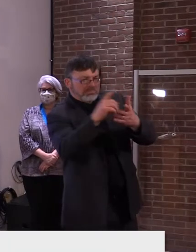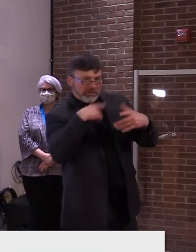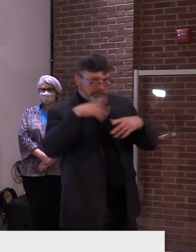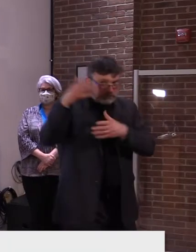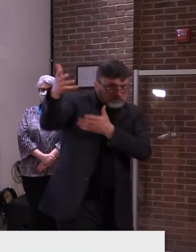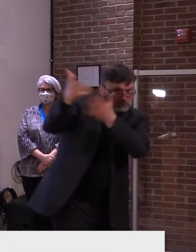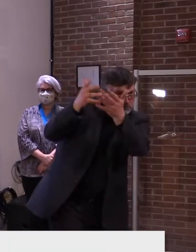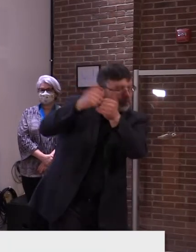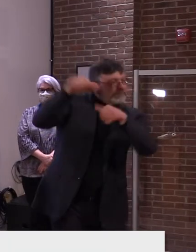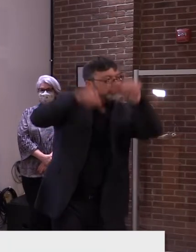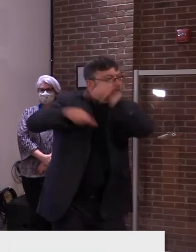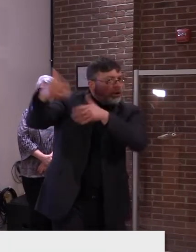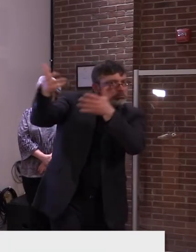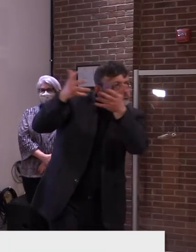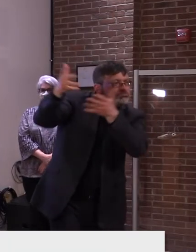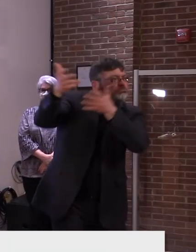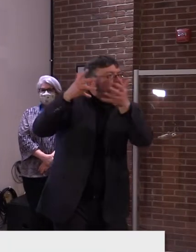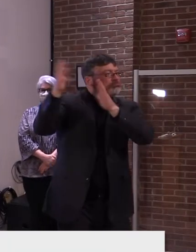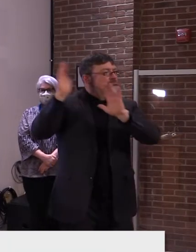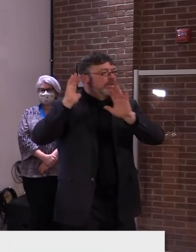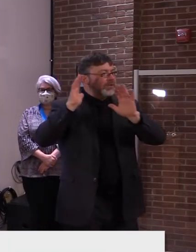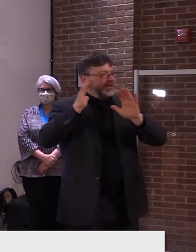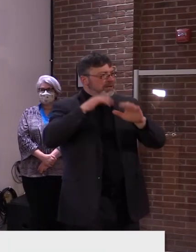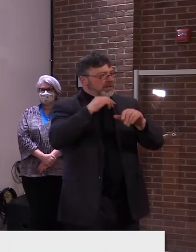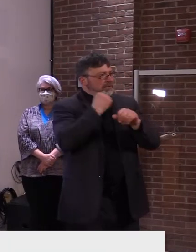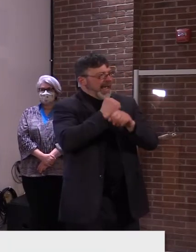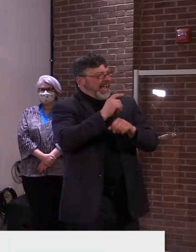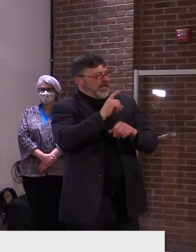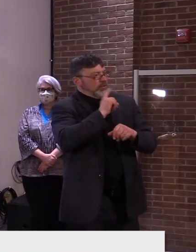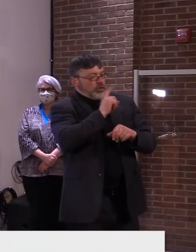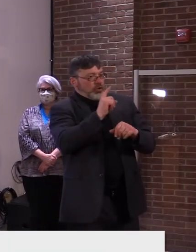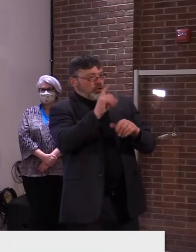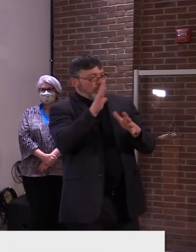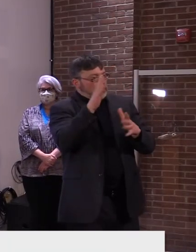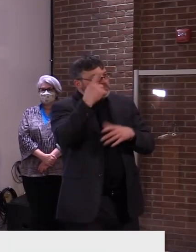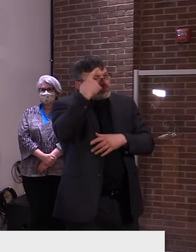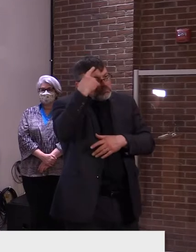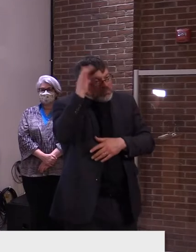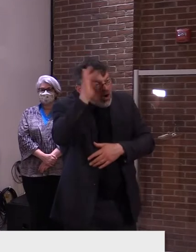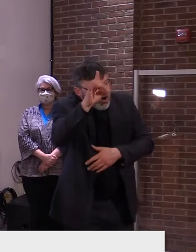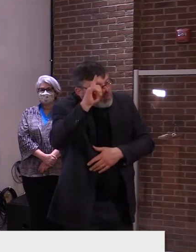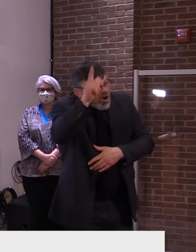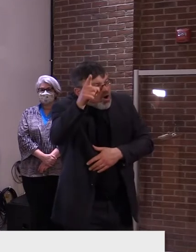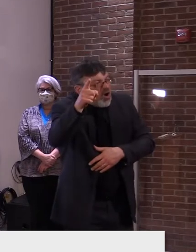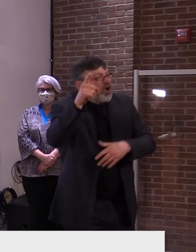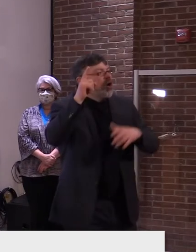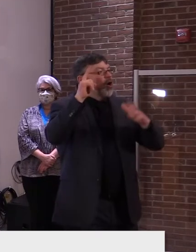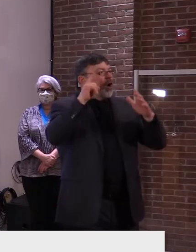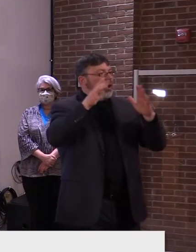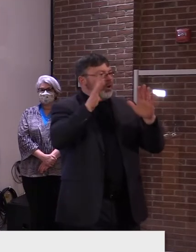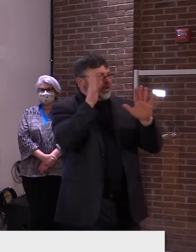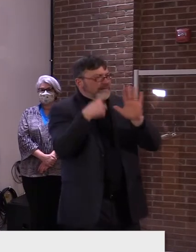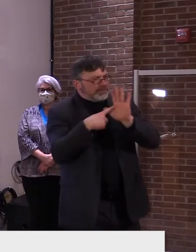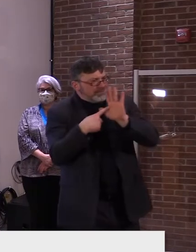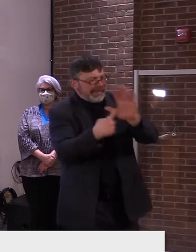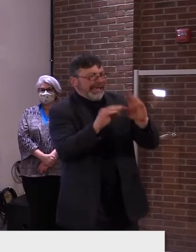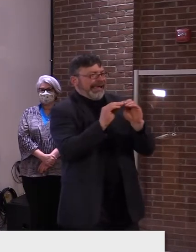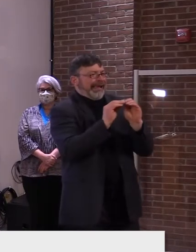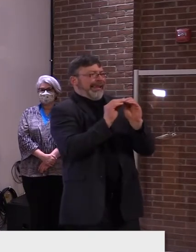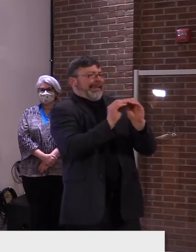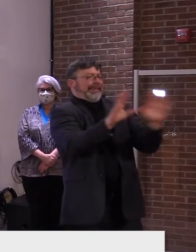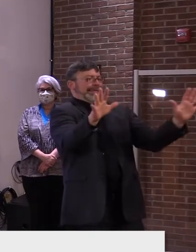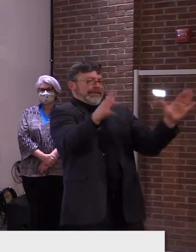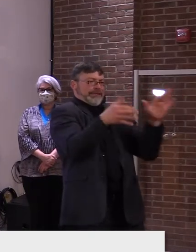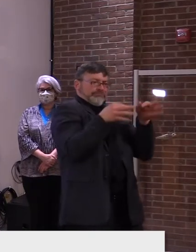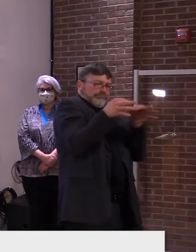will make much more sense once we're able to lay that out in a transparent way, so that you can